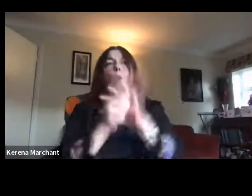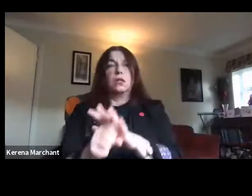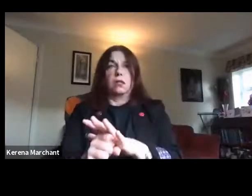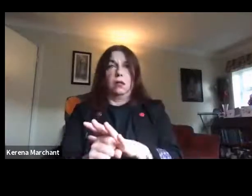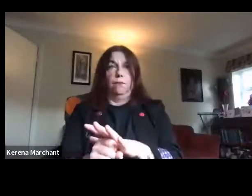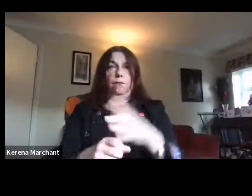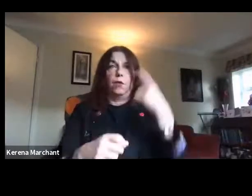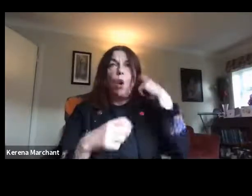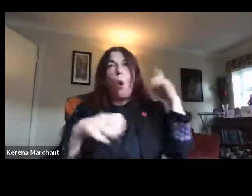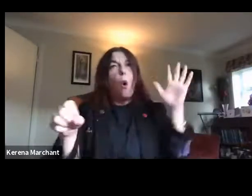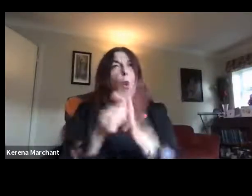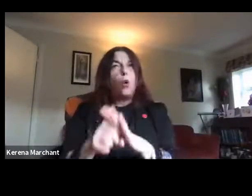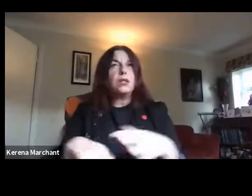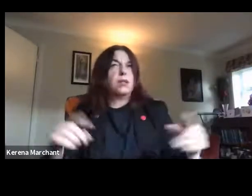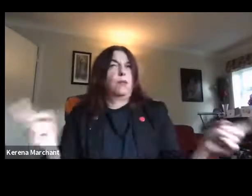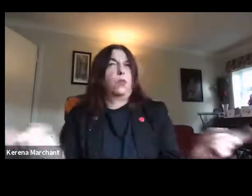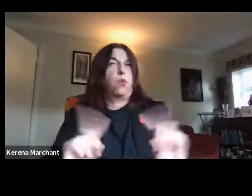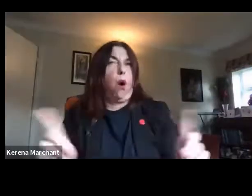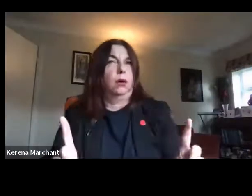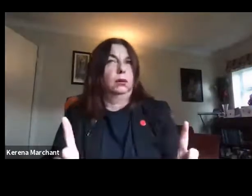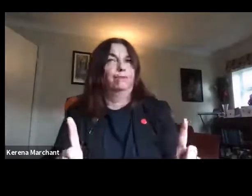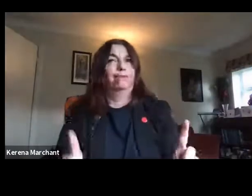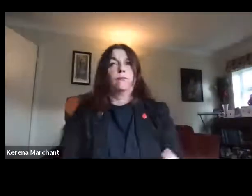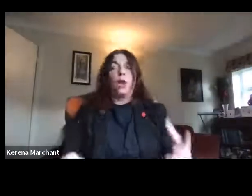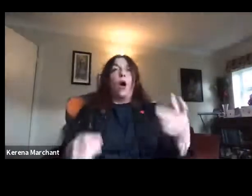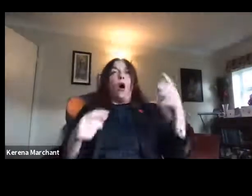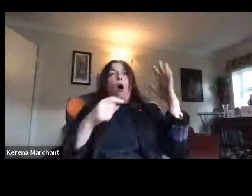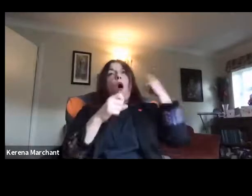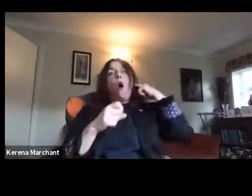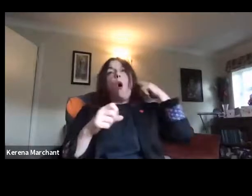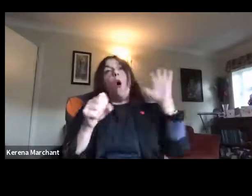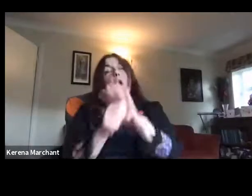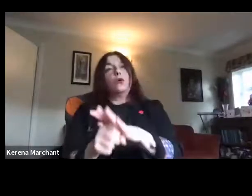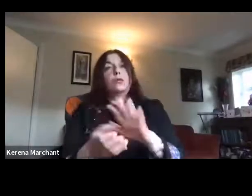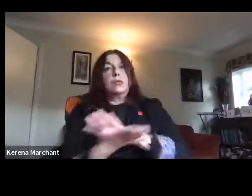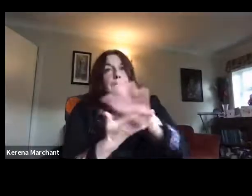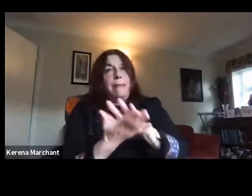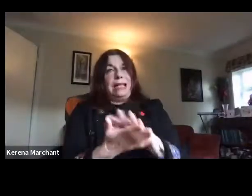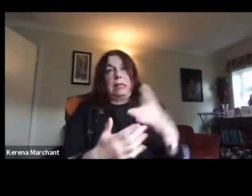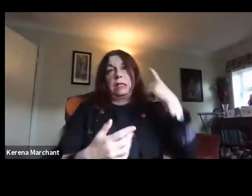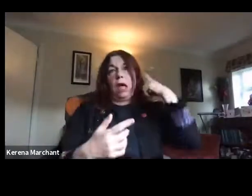own fight is autism. And now, what is autism?